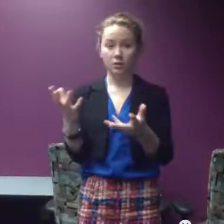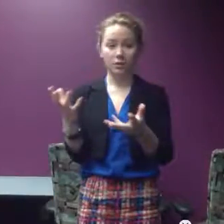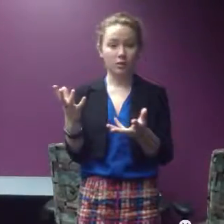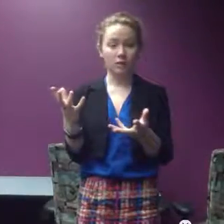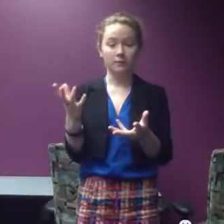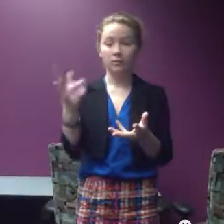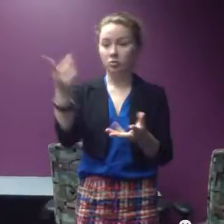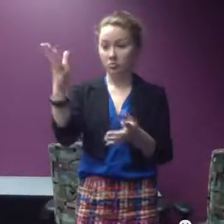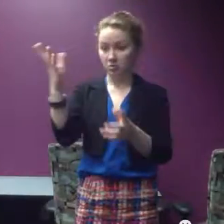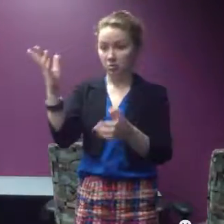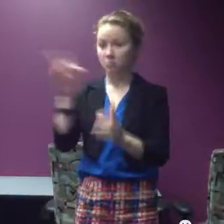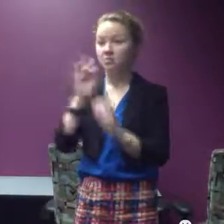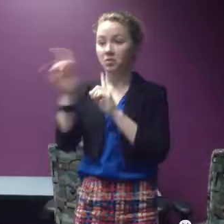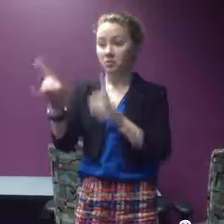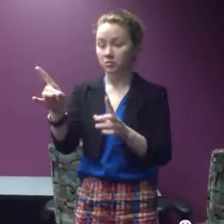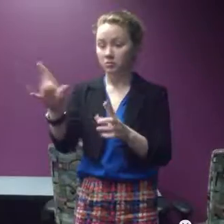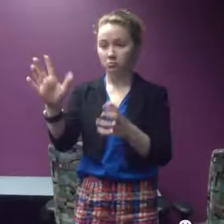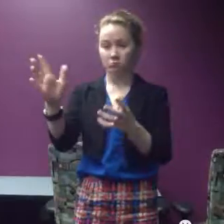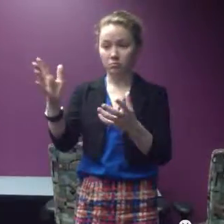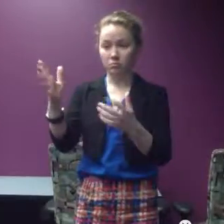18 feet equals